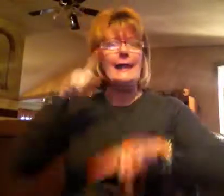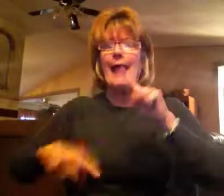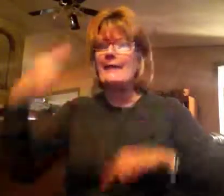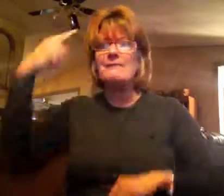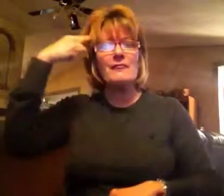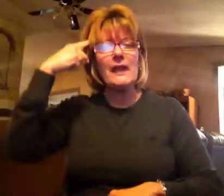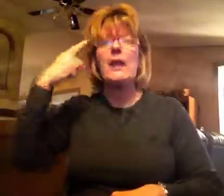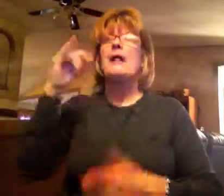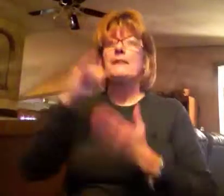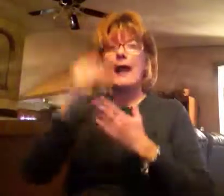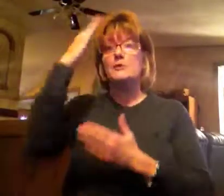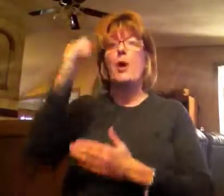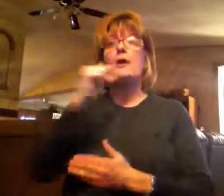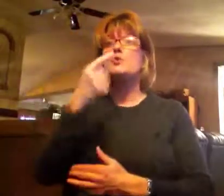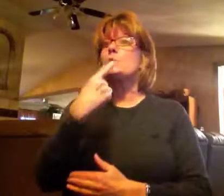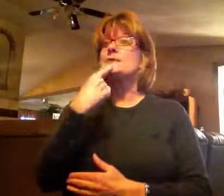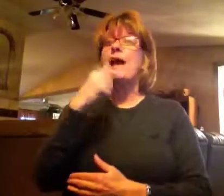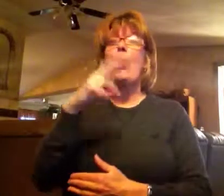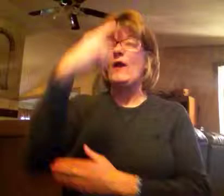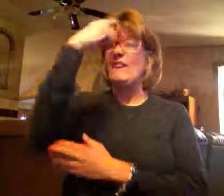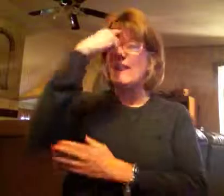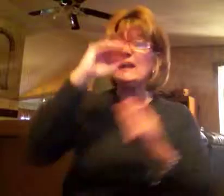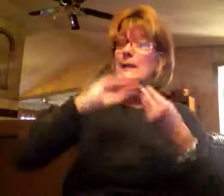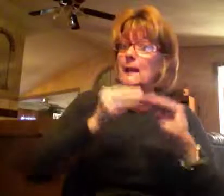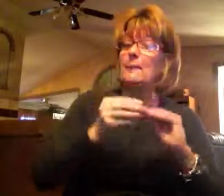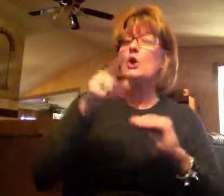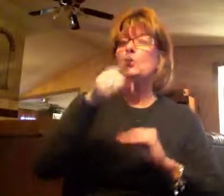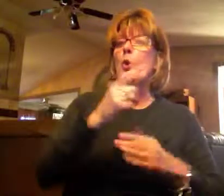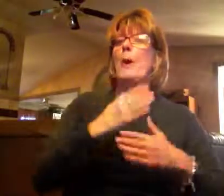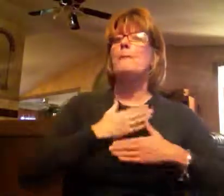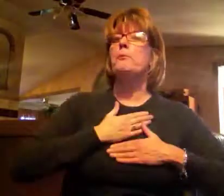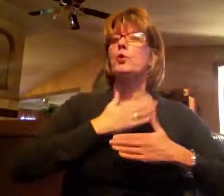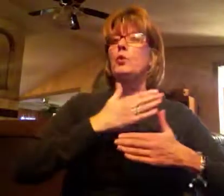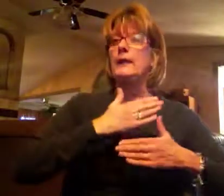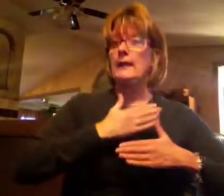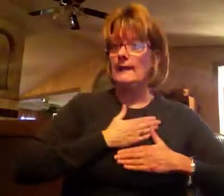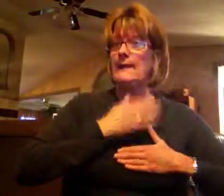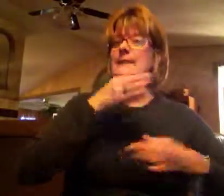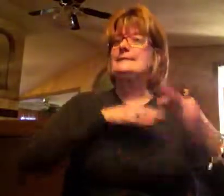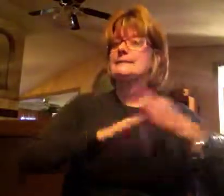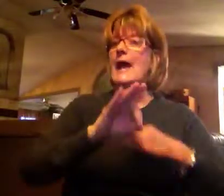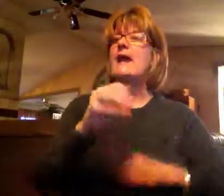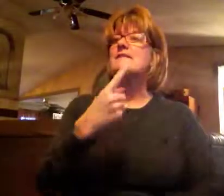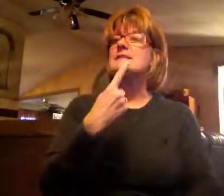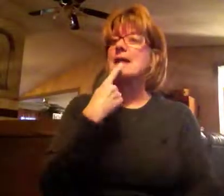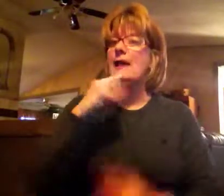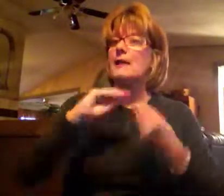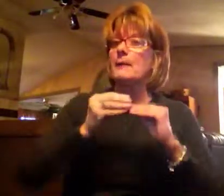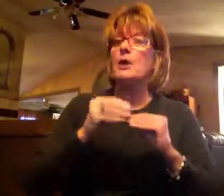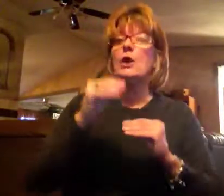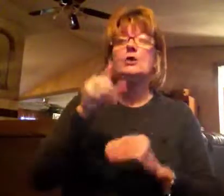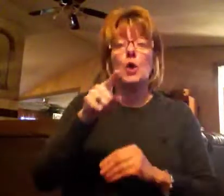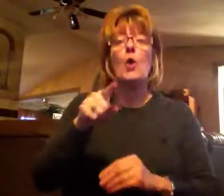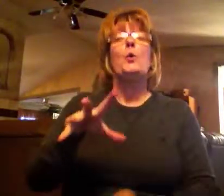or even think the numbers. You're going to breathe the numbers. I want you to take a deep breath in through your nose for the 1 and the 2